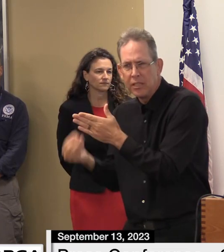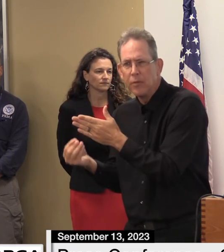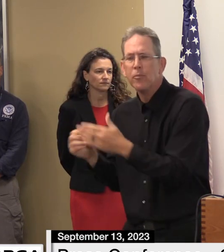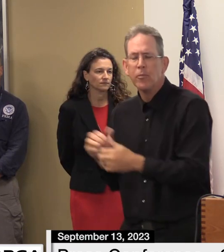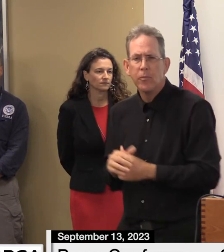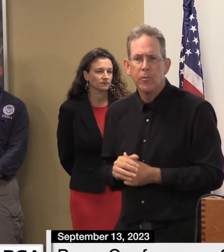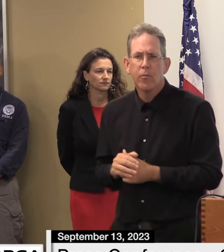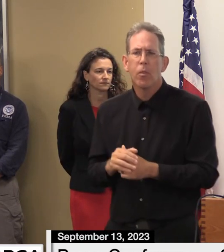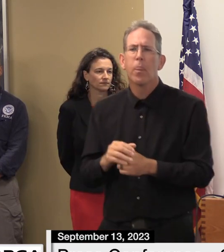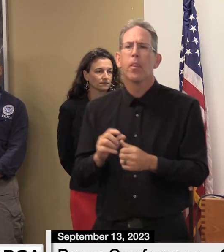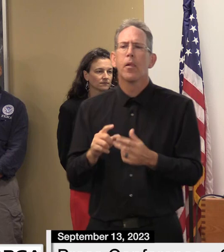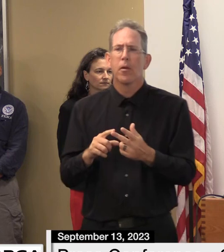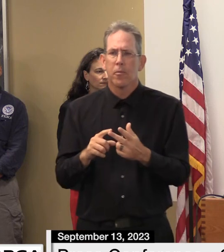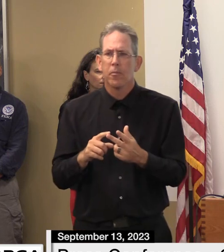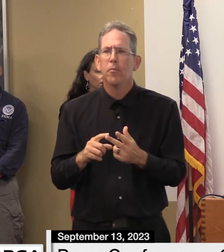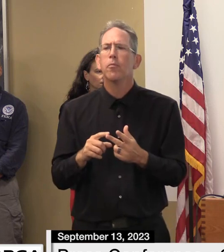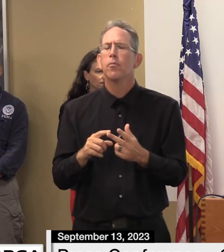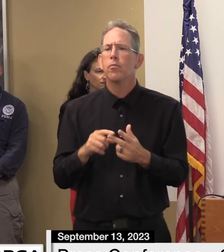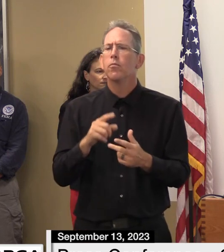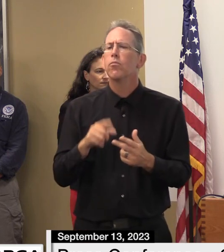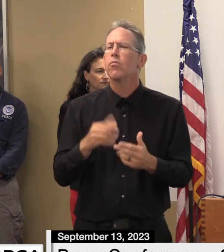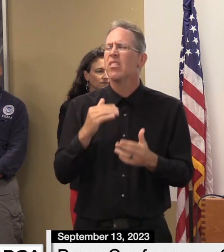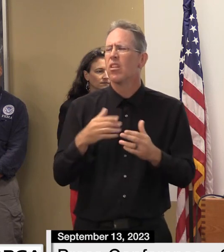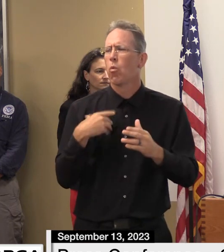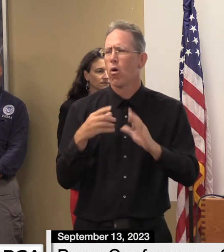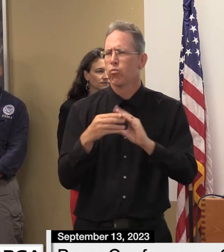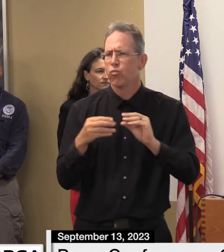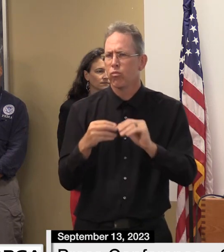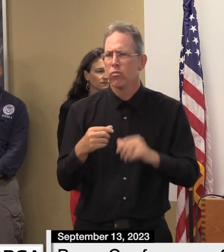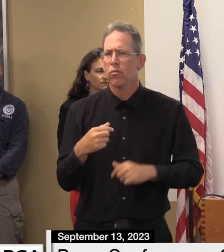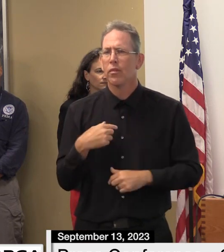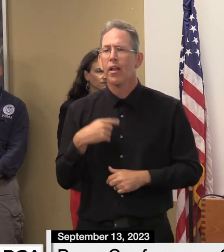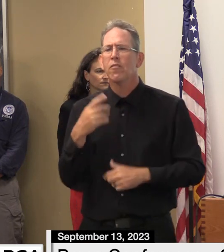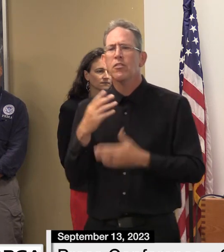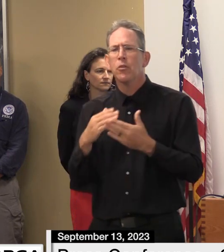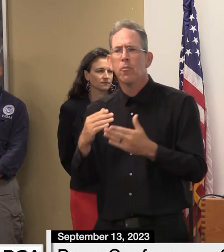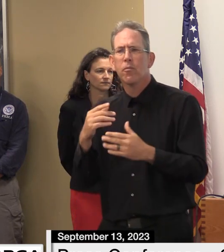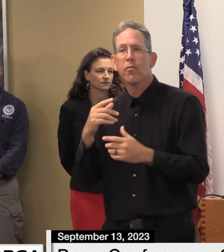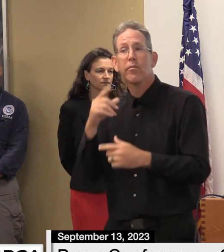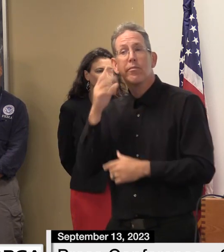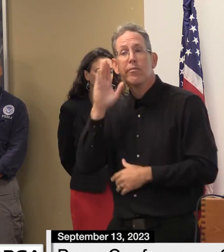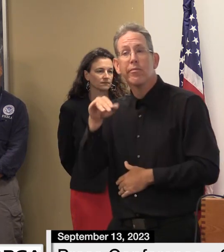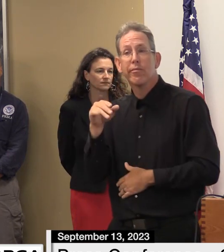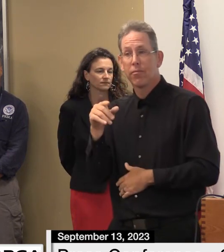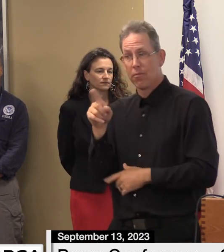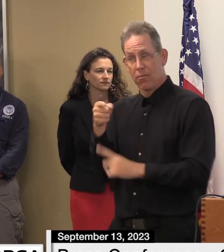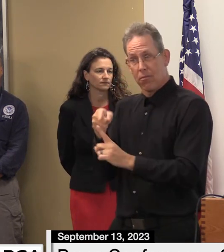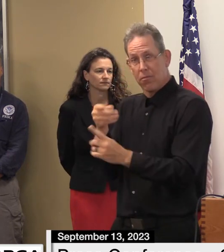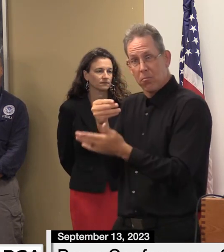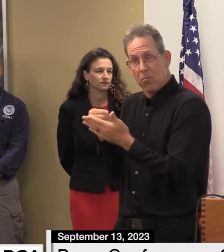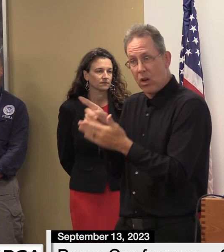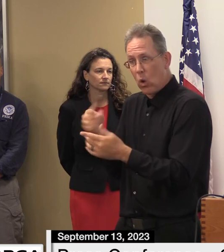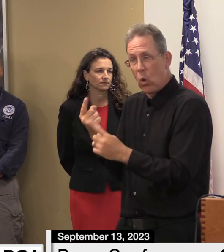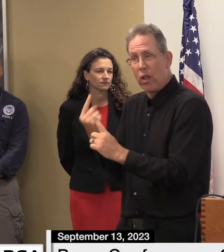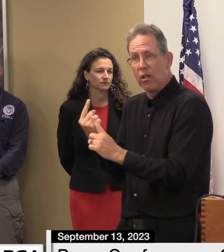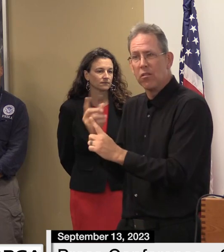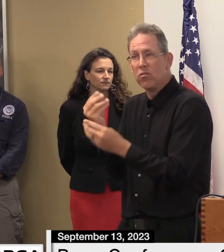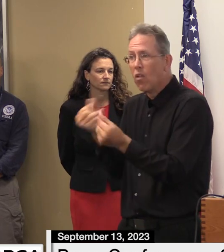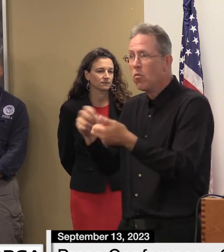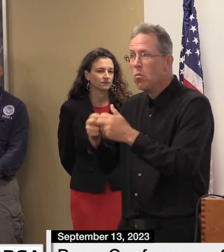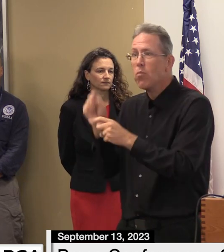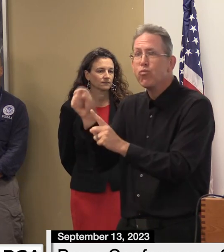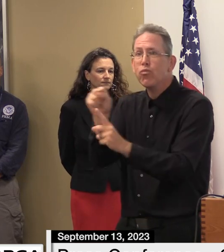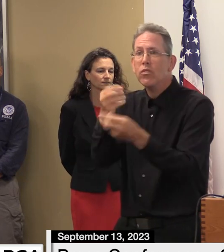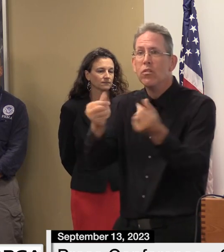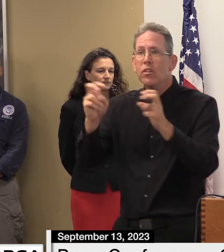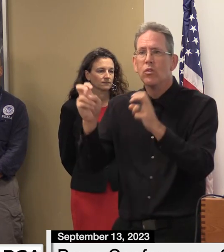we make record investments, I've also made this point. This isn't just a money problem. We need more regulatory